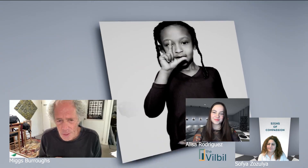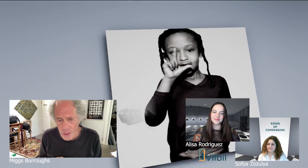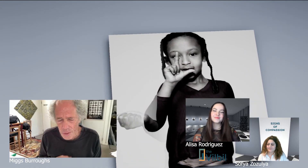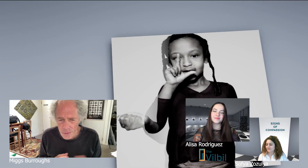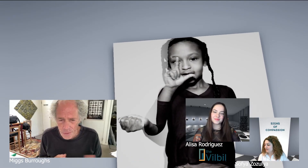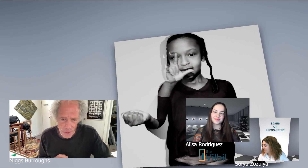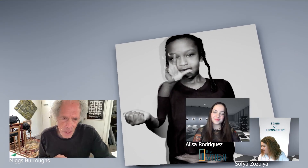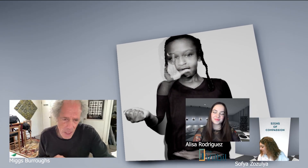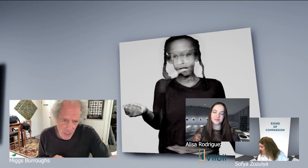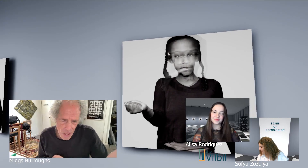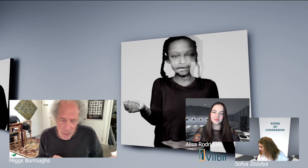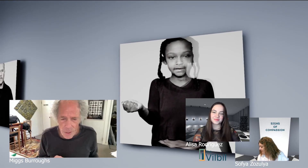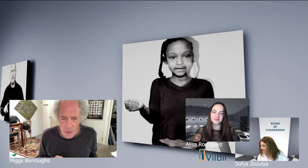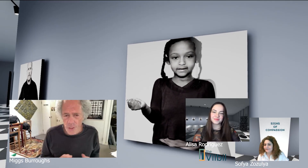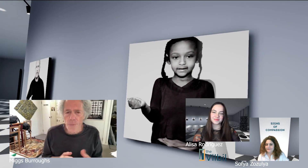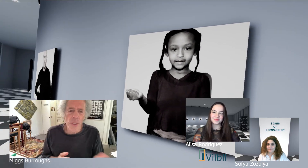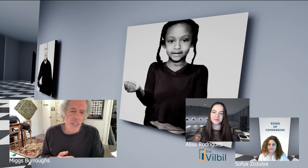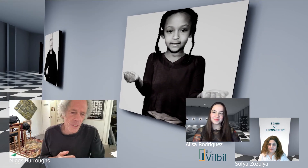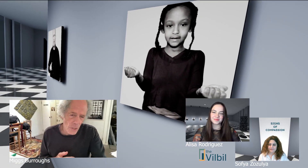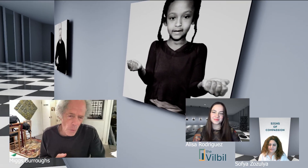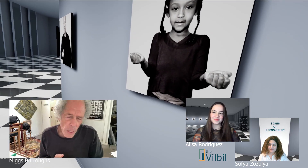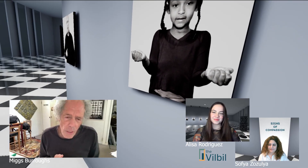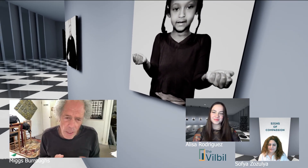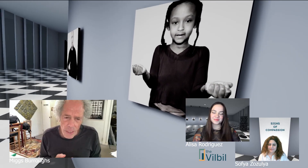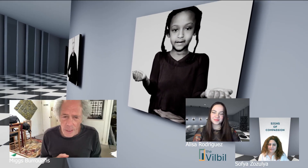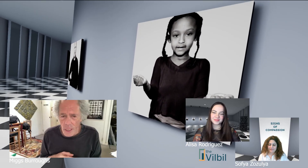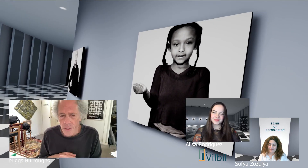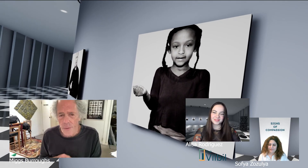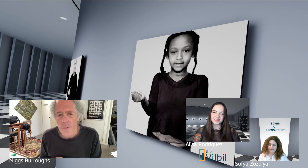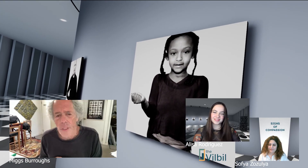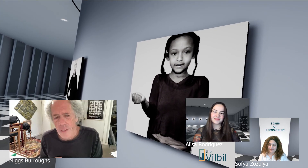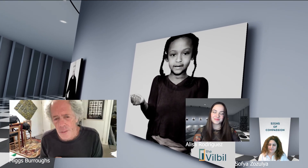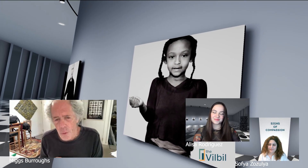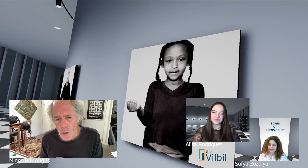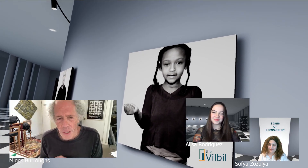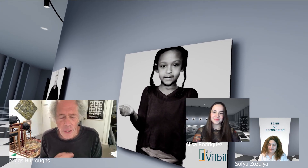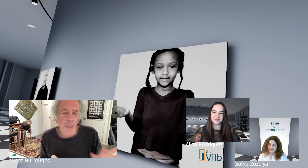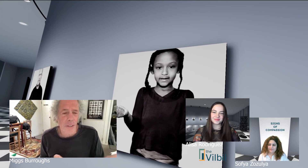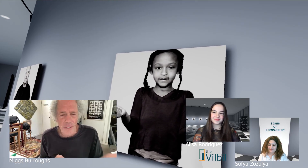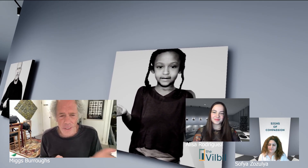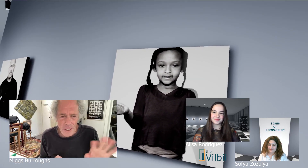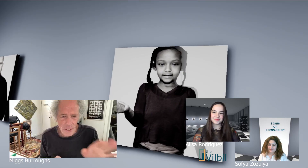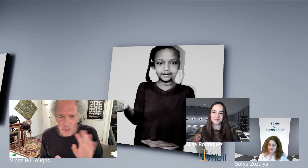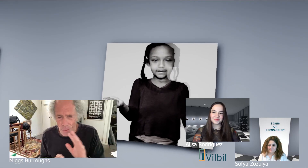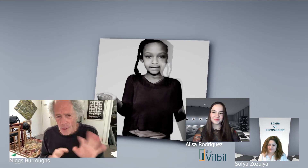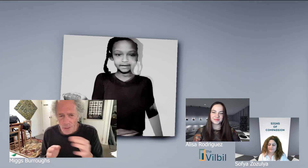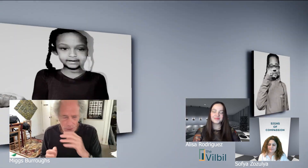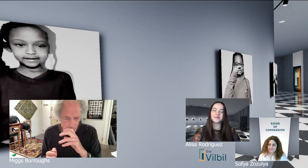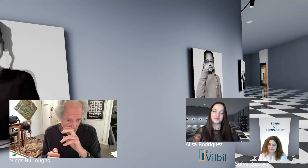And you've simulated so well on the wall, the color of the wall. Even though